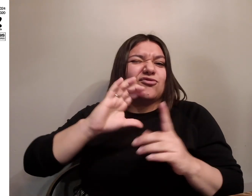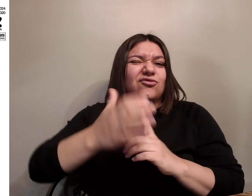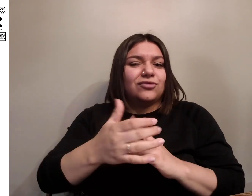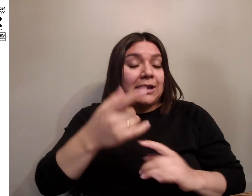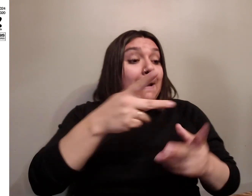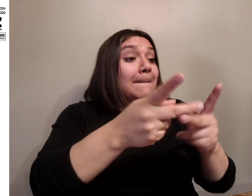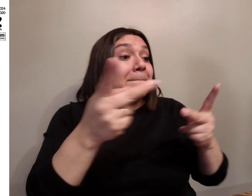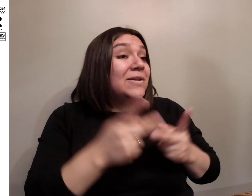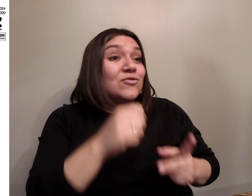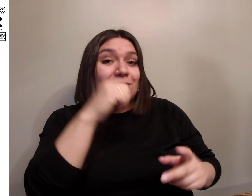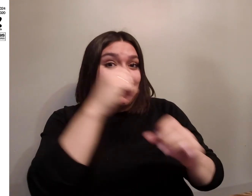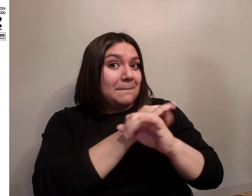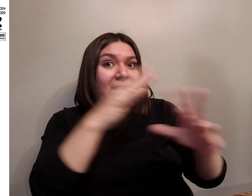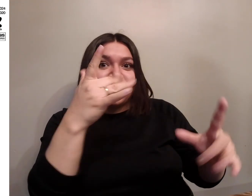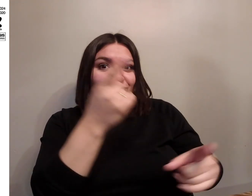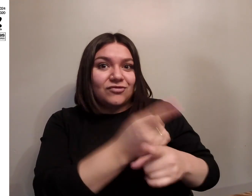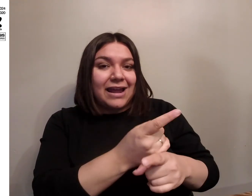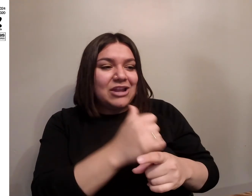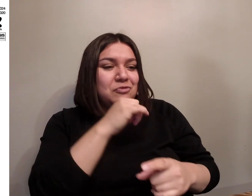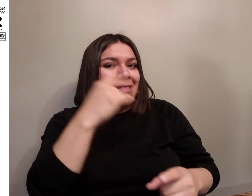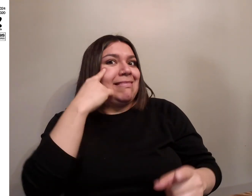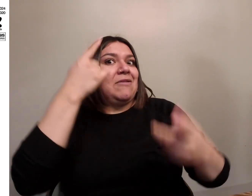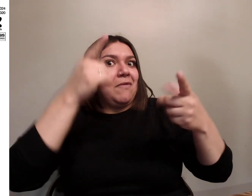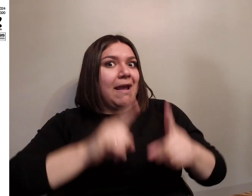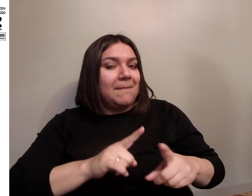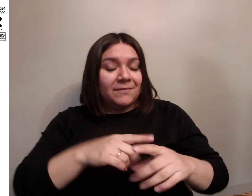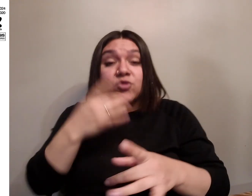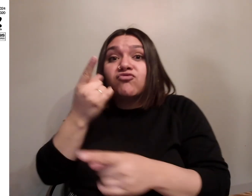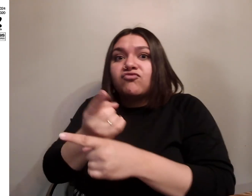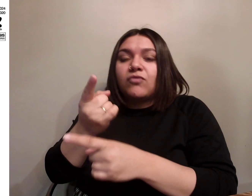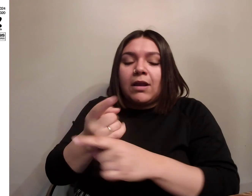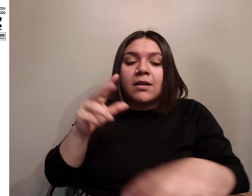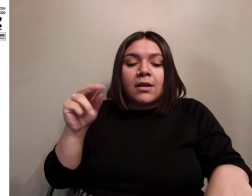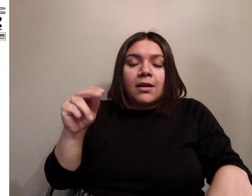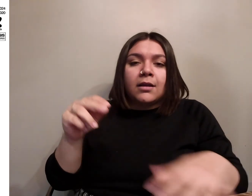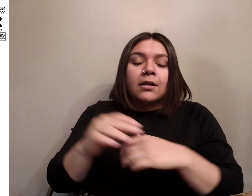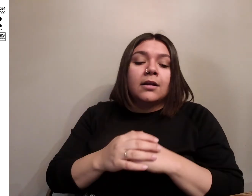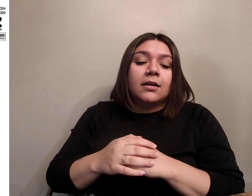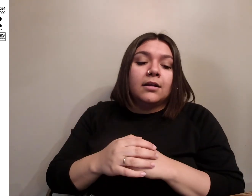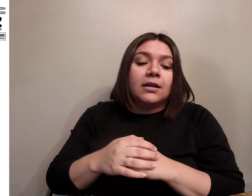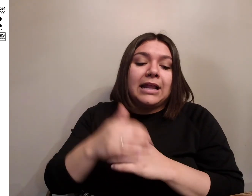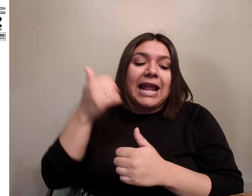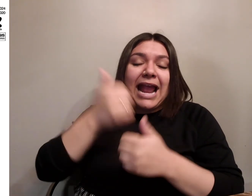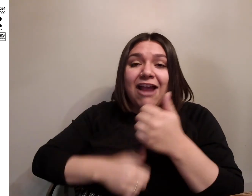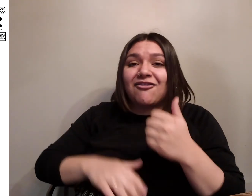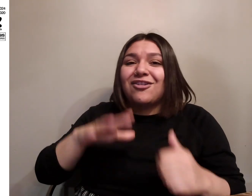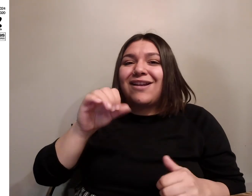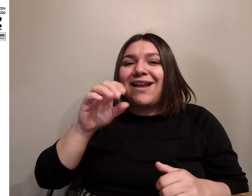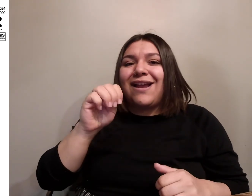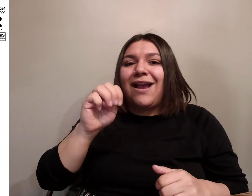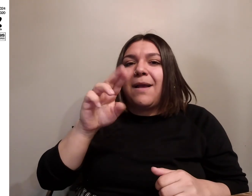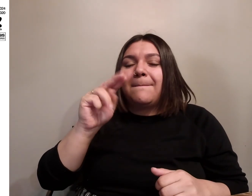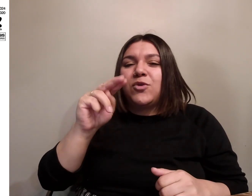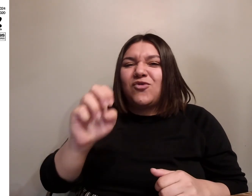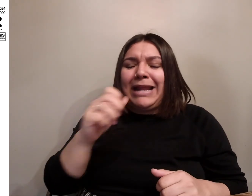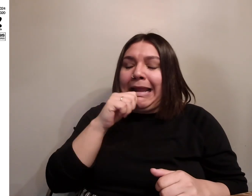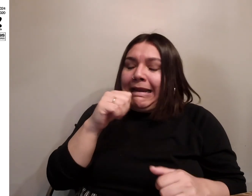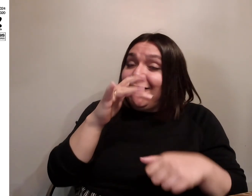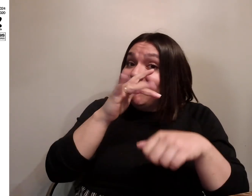the counterculture. In places you wouldn't imagine it existing. No,